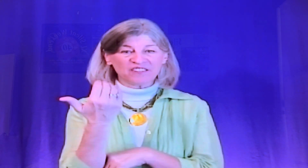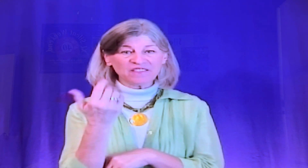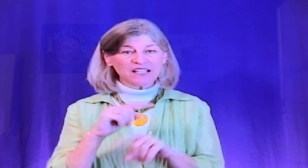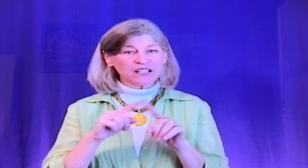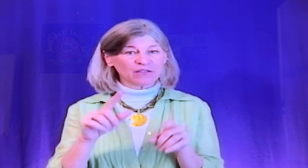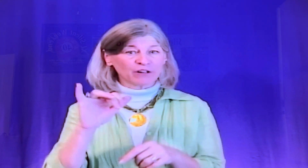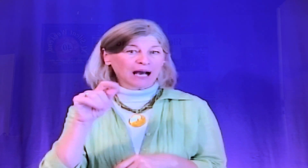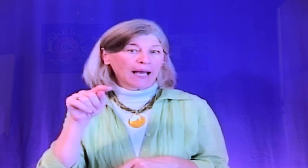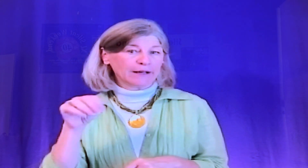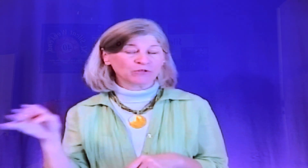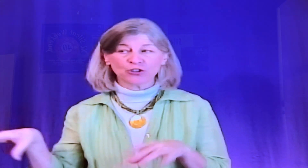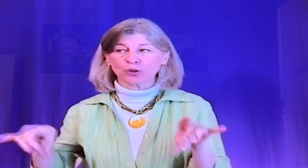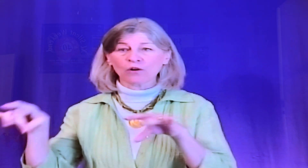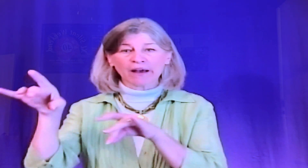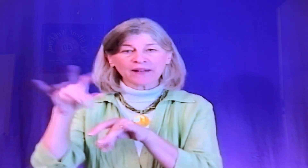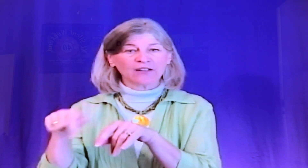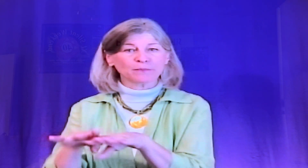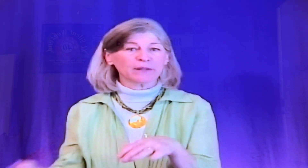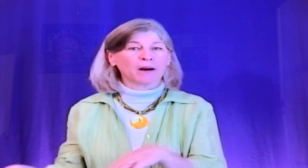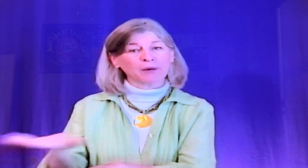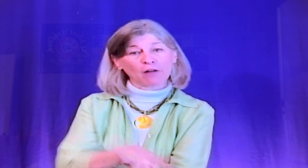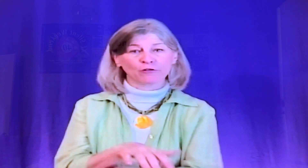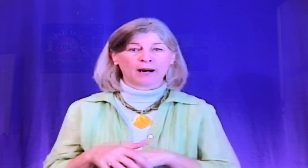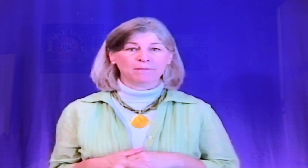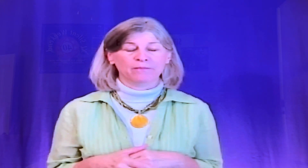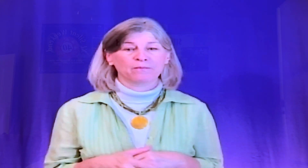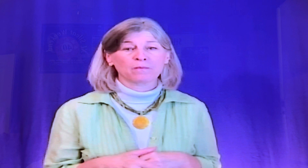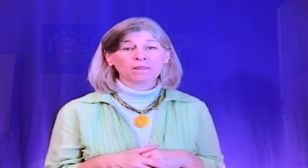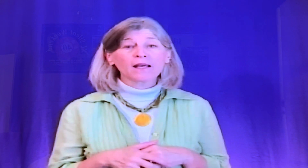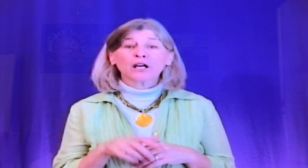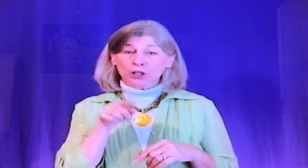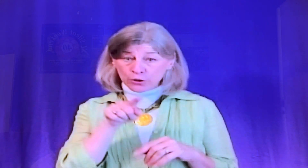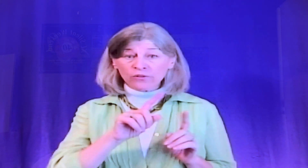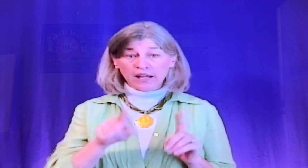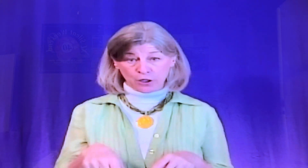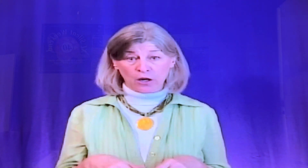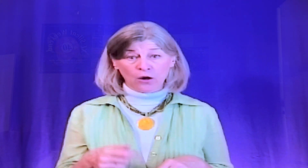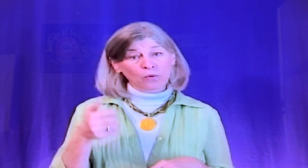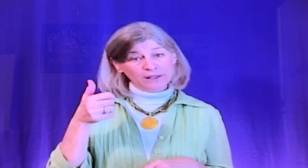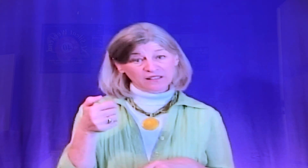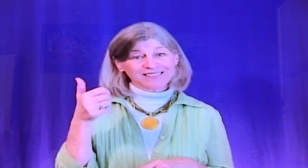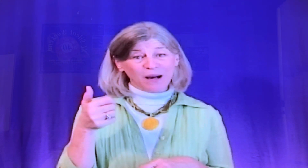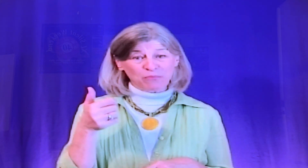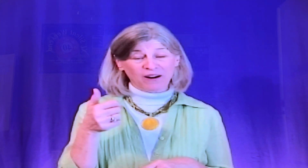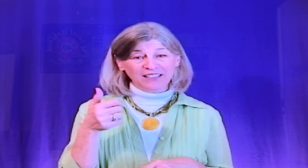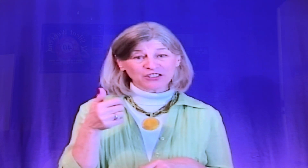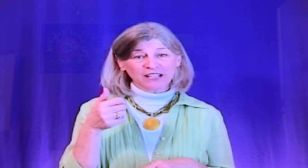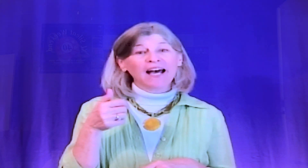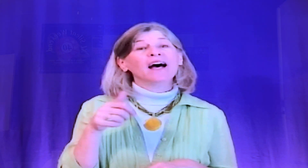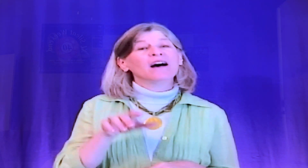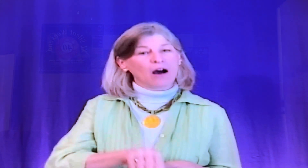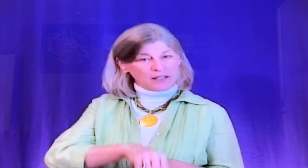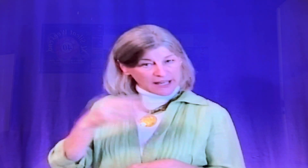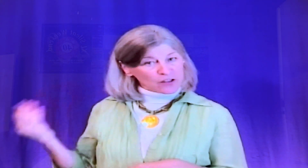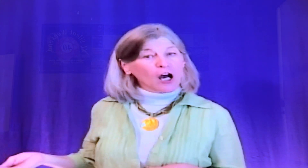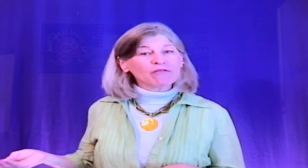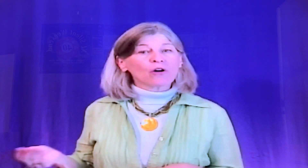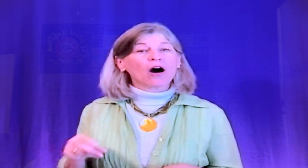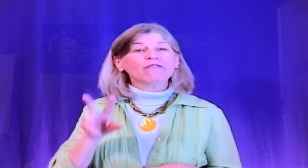15 different items. Just go around the house, pick them up, cover them up. You then go with a little stopwatch, take the cover off for